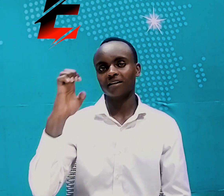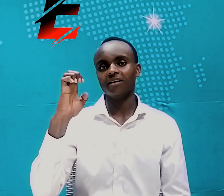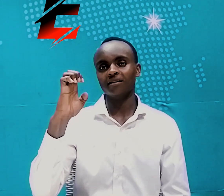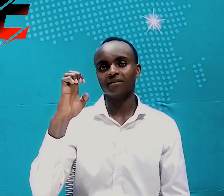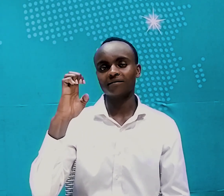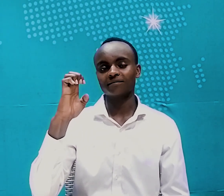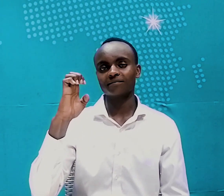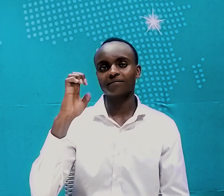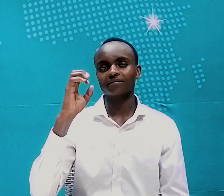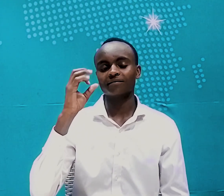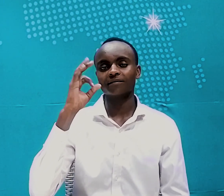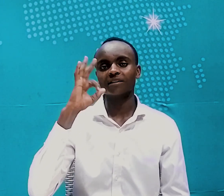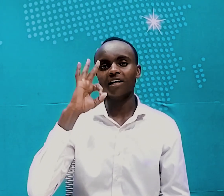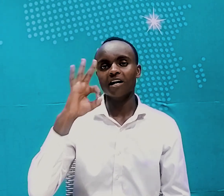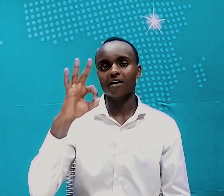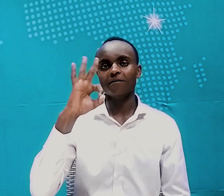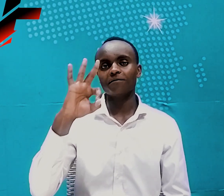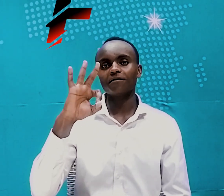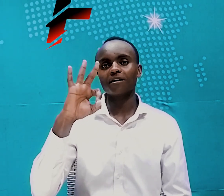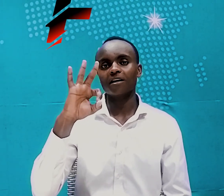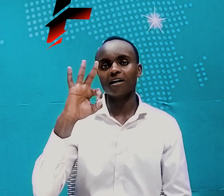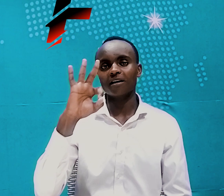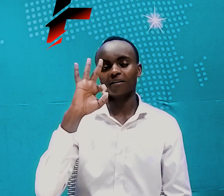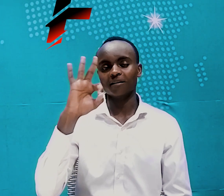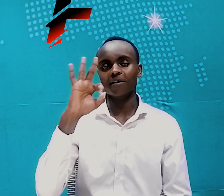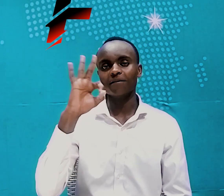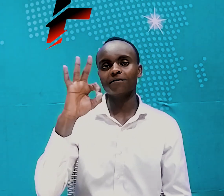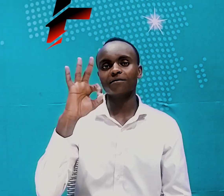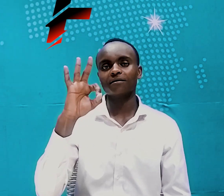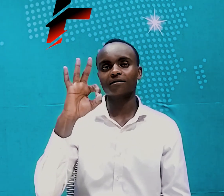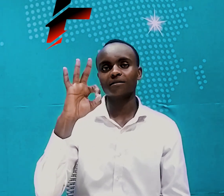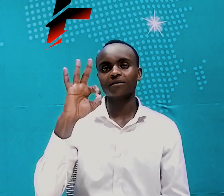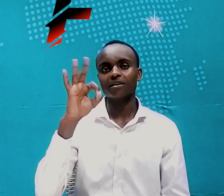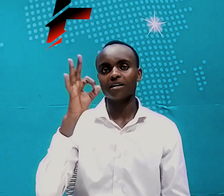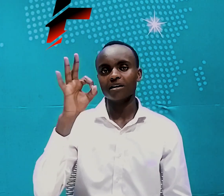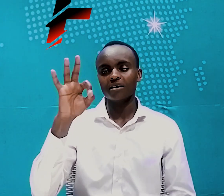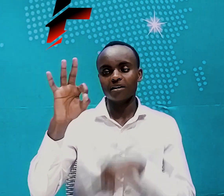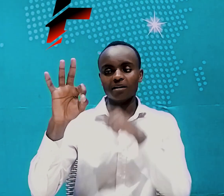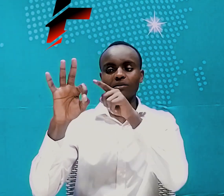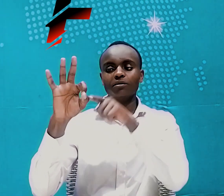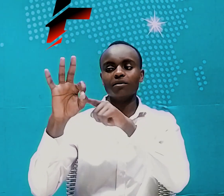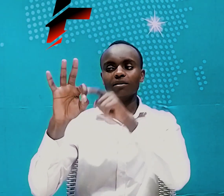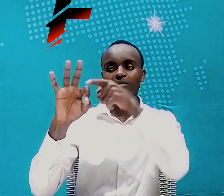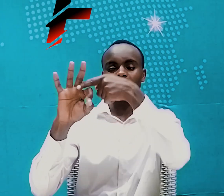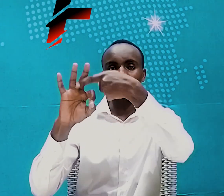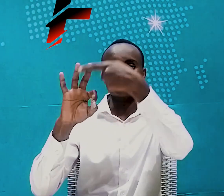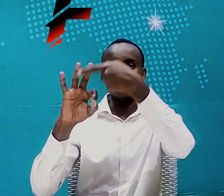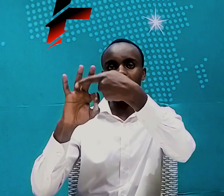E. S. Letter S. I'll show this and